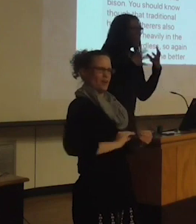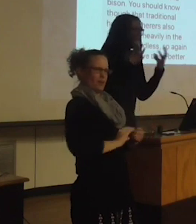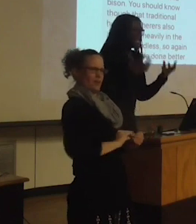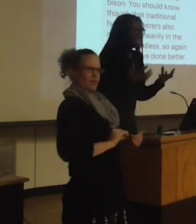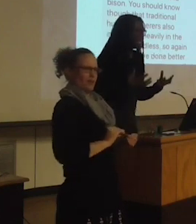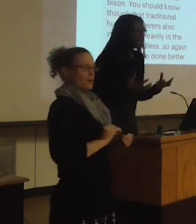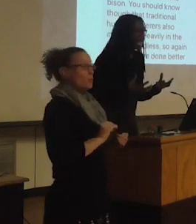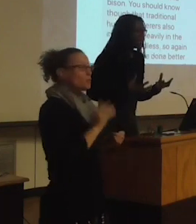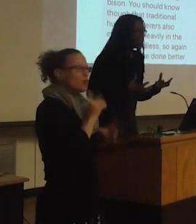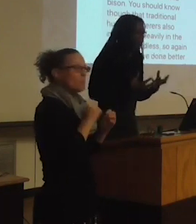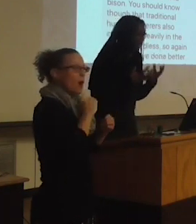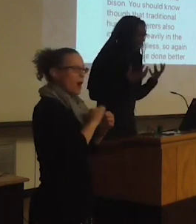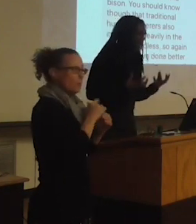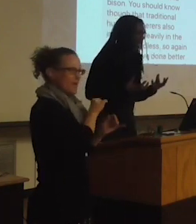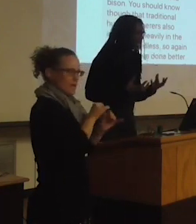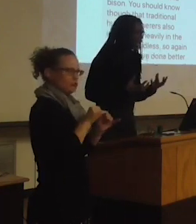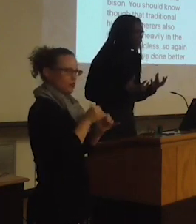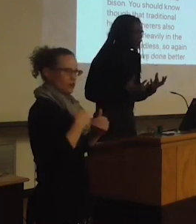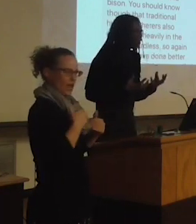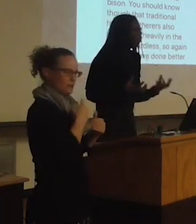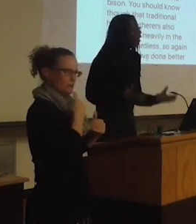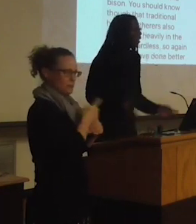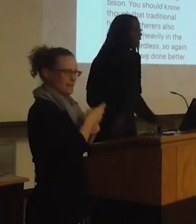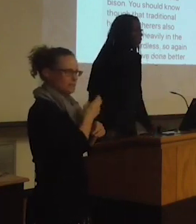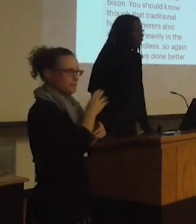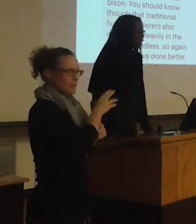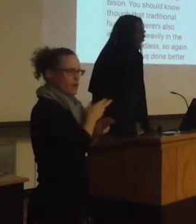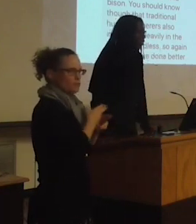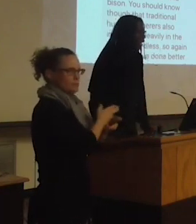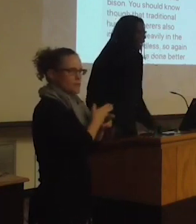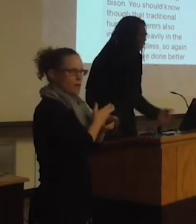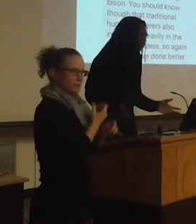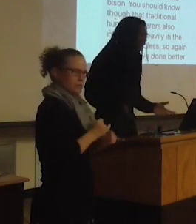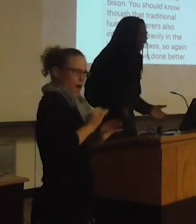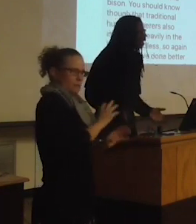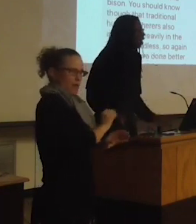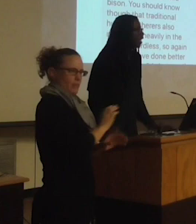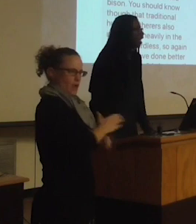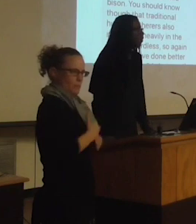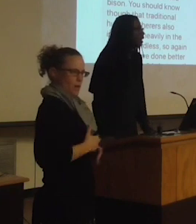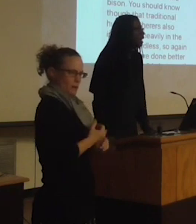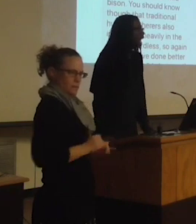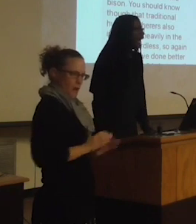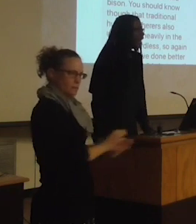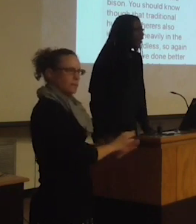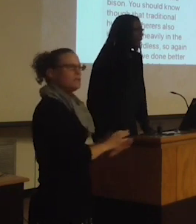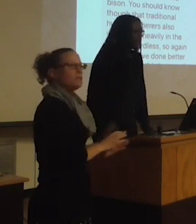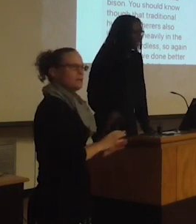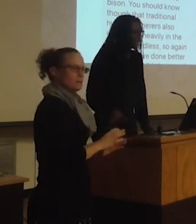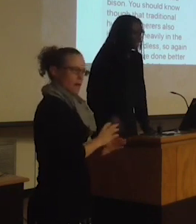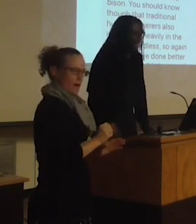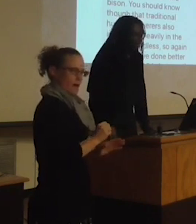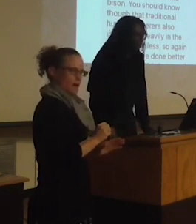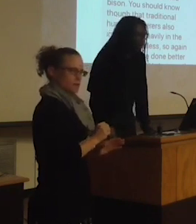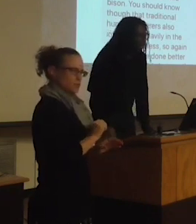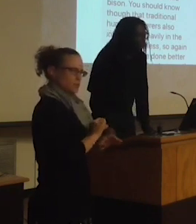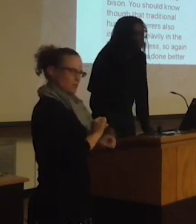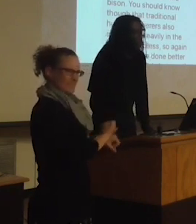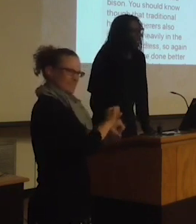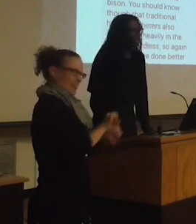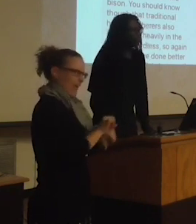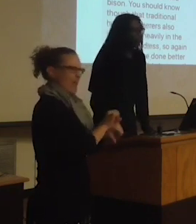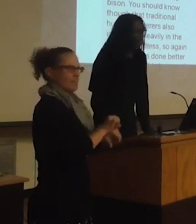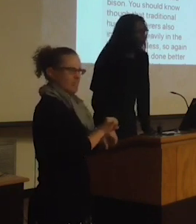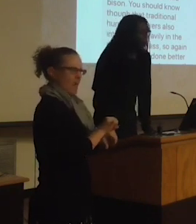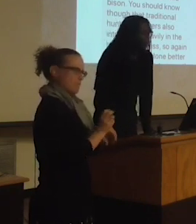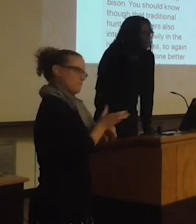how we have engineered animals by stealing their reproductive autonomy and their bodily autonomy, and to have enslaved them and turned